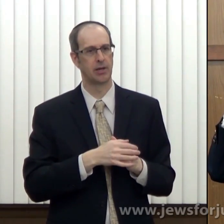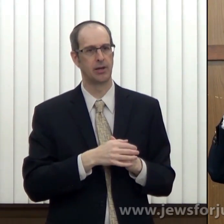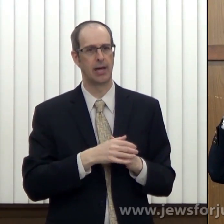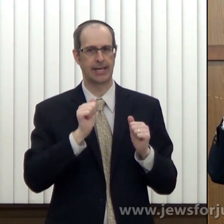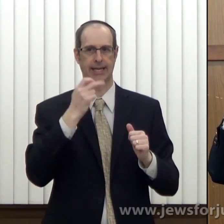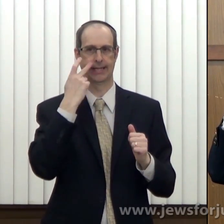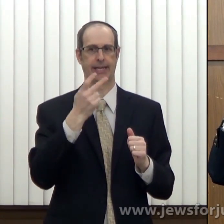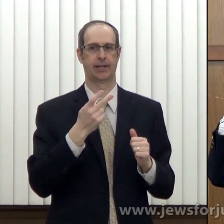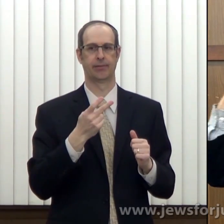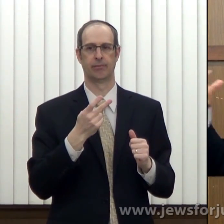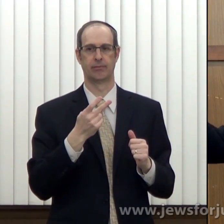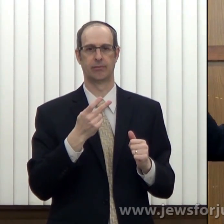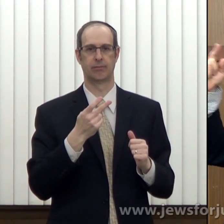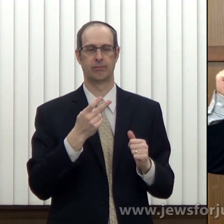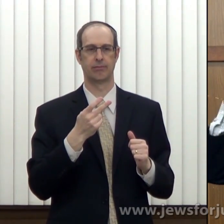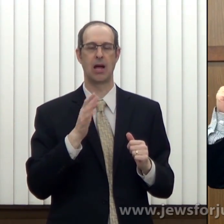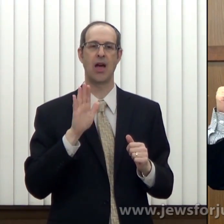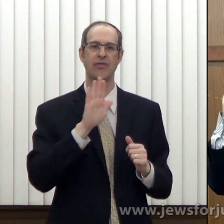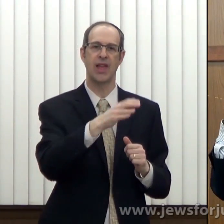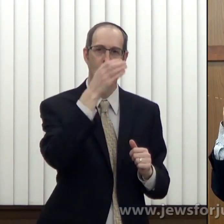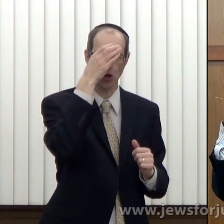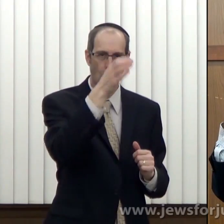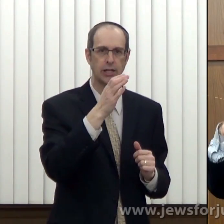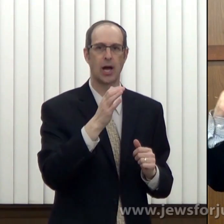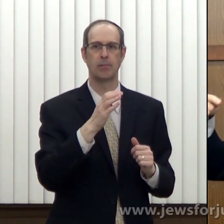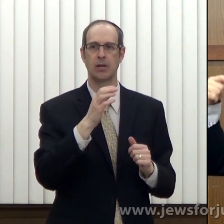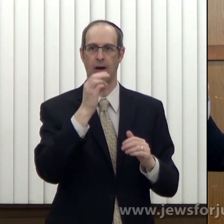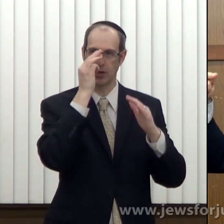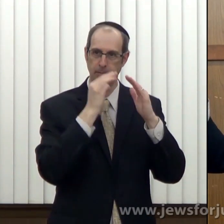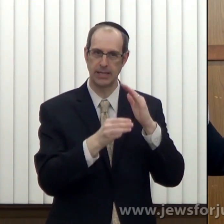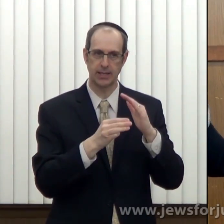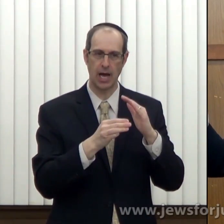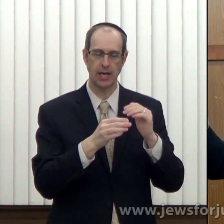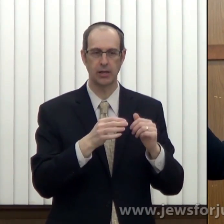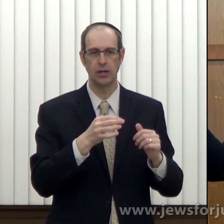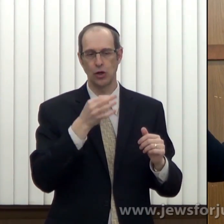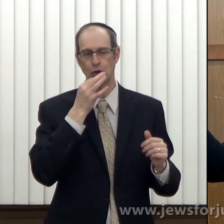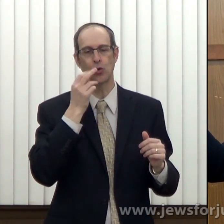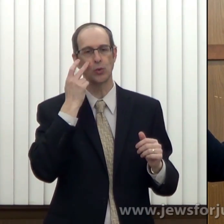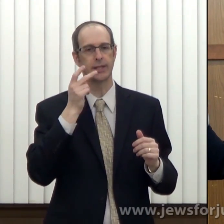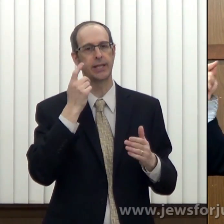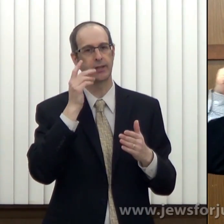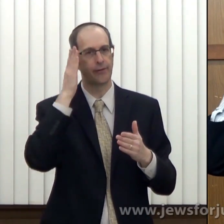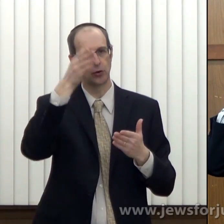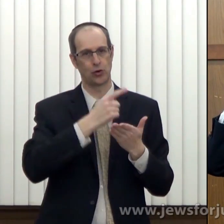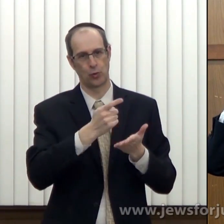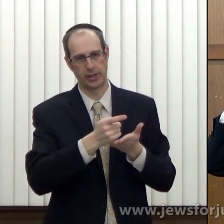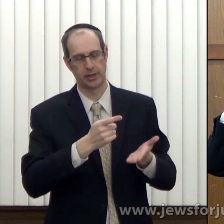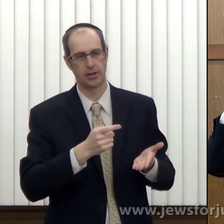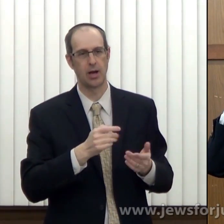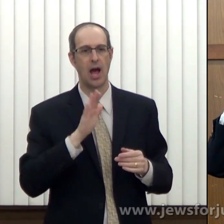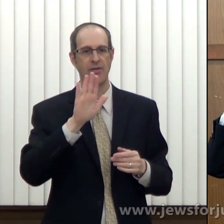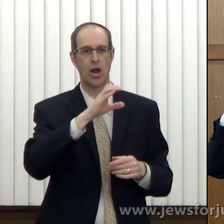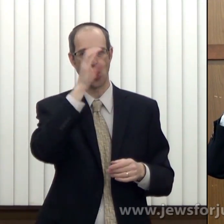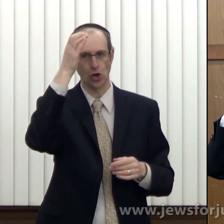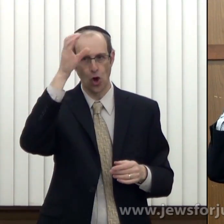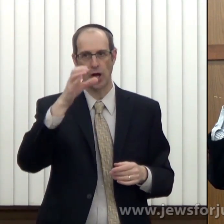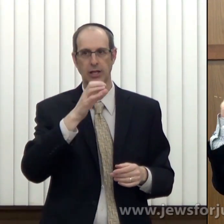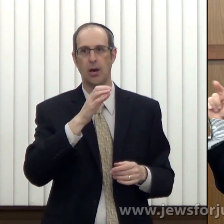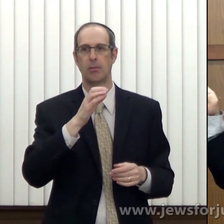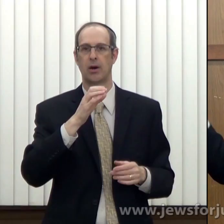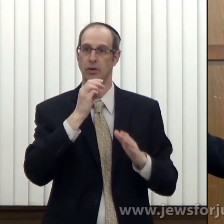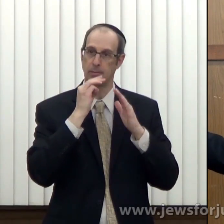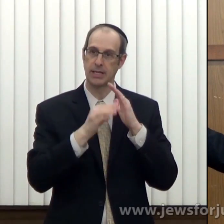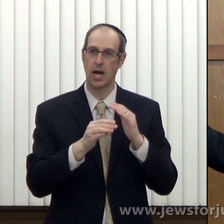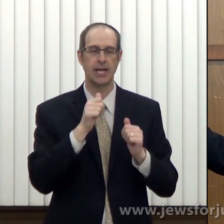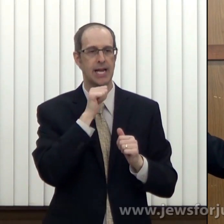can see. Their concept of the Messiah, as we'll see in coming weeks, their concept of the Messiah